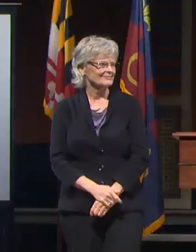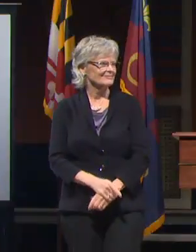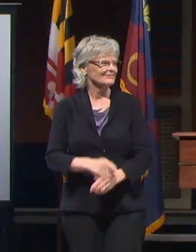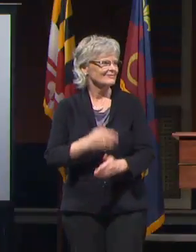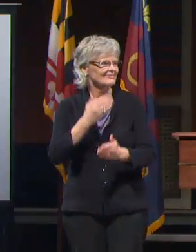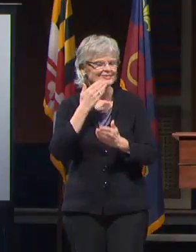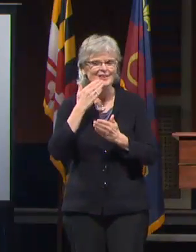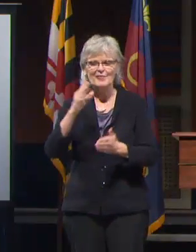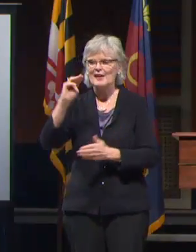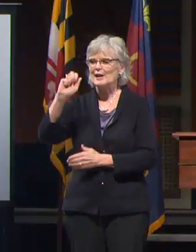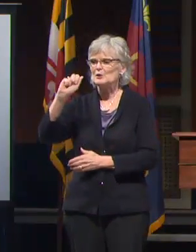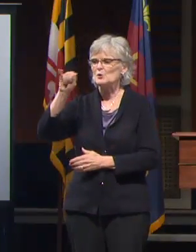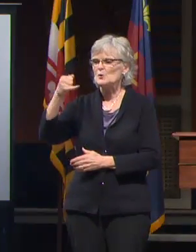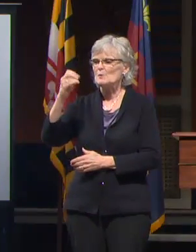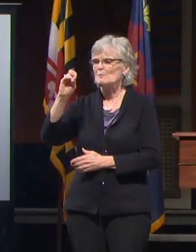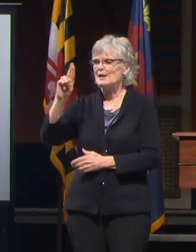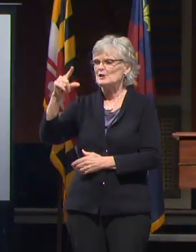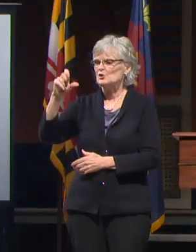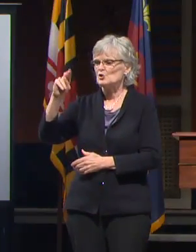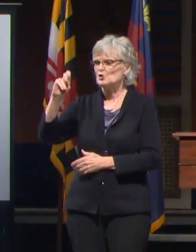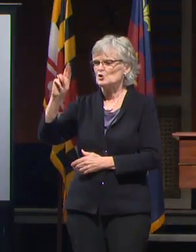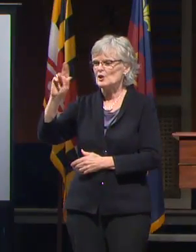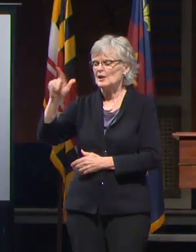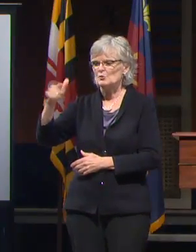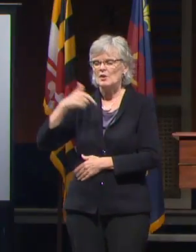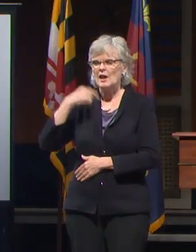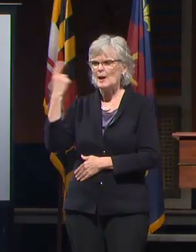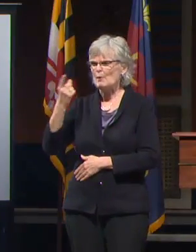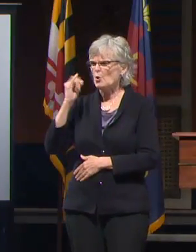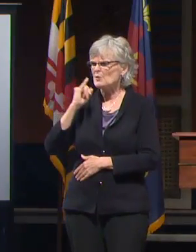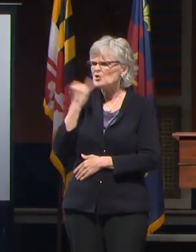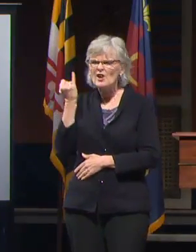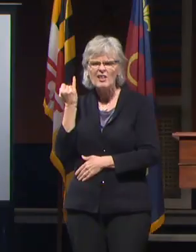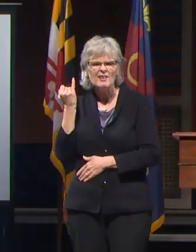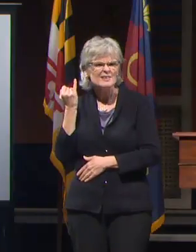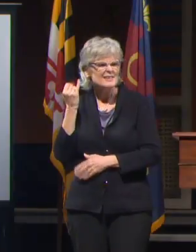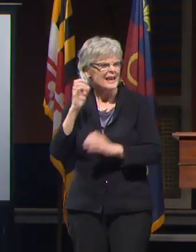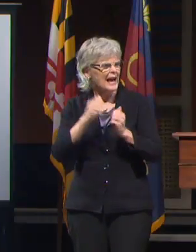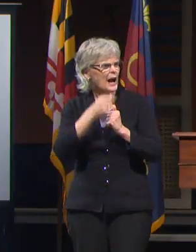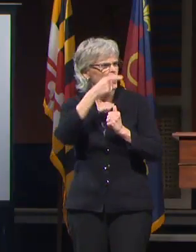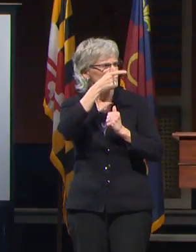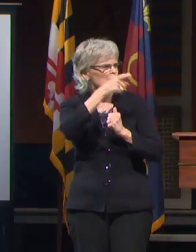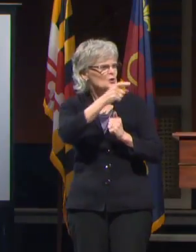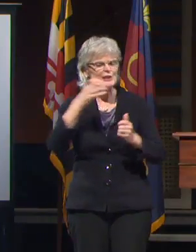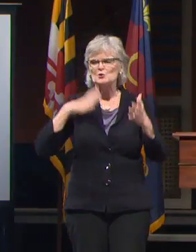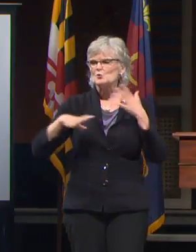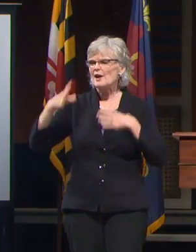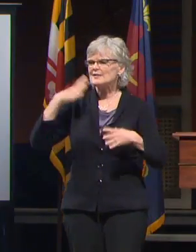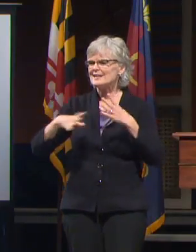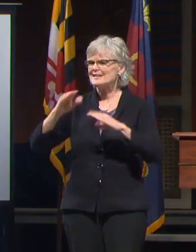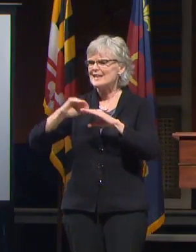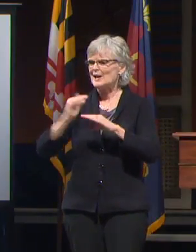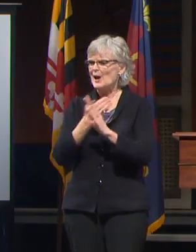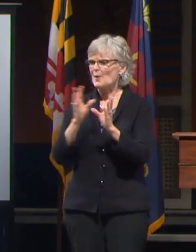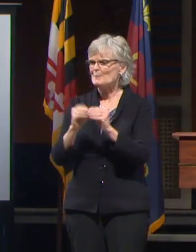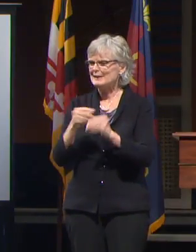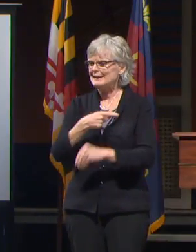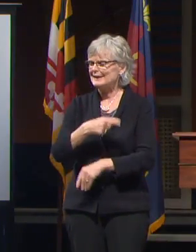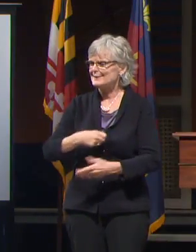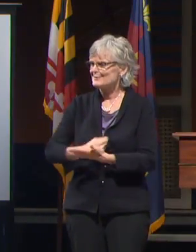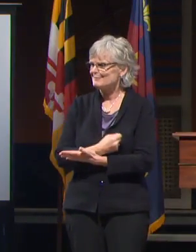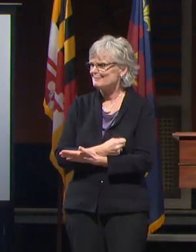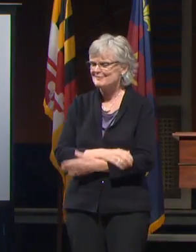Thank you, Major General. I have to tell you that I am always jealous of the way she gets to dress at our meetings.